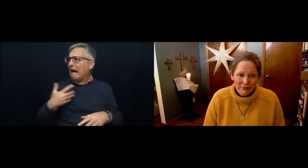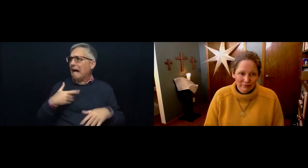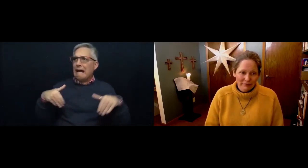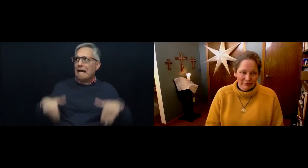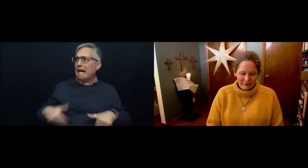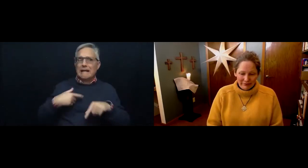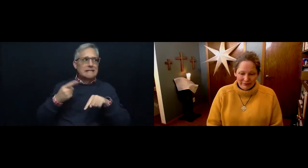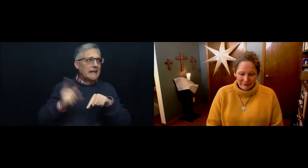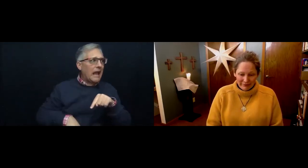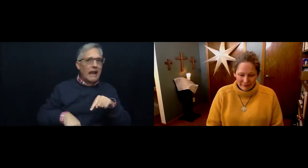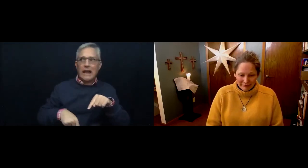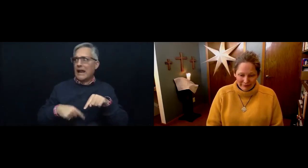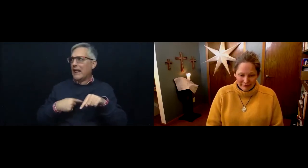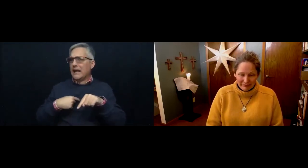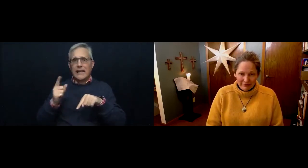it.